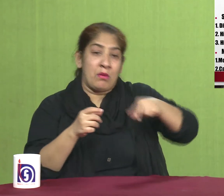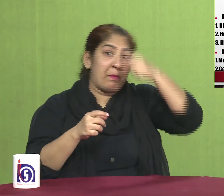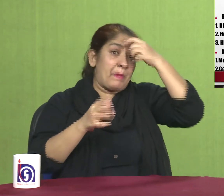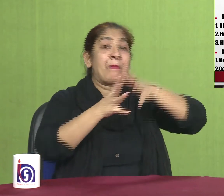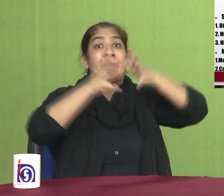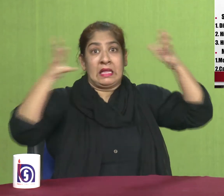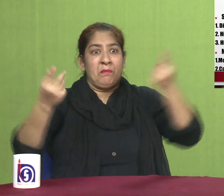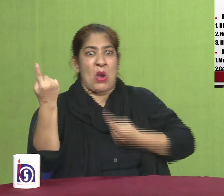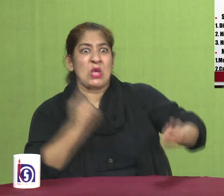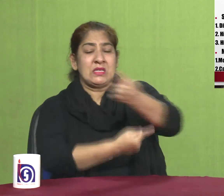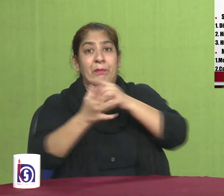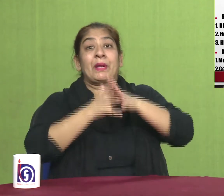one limitation.